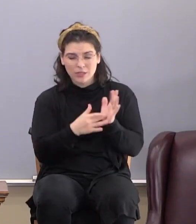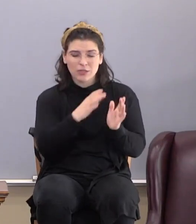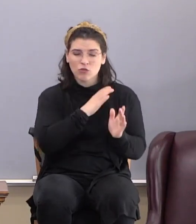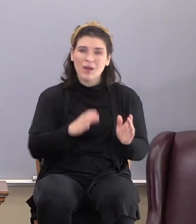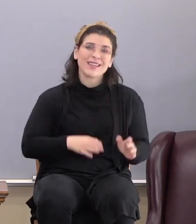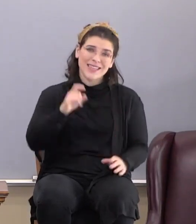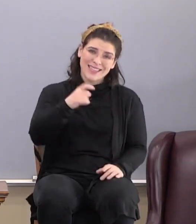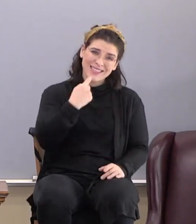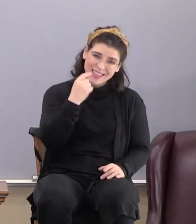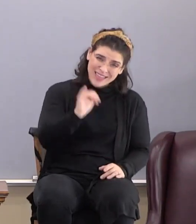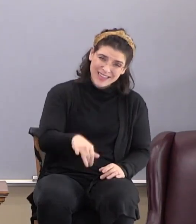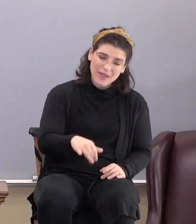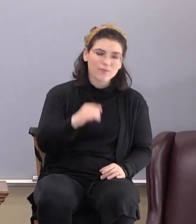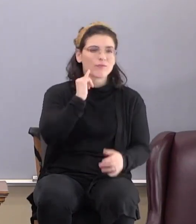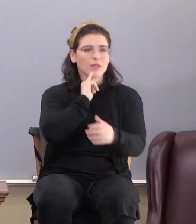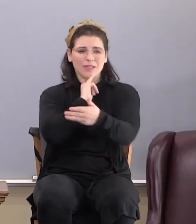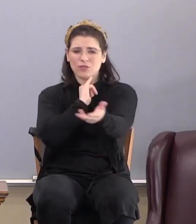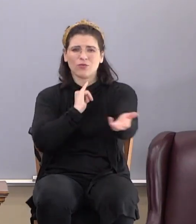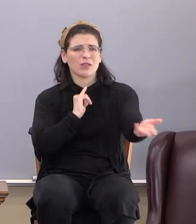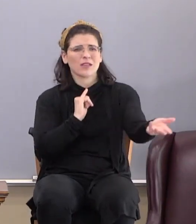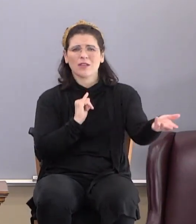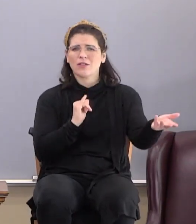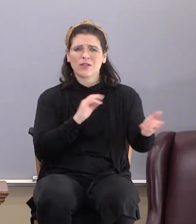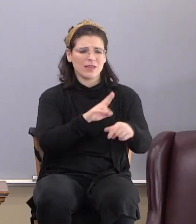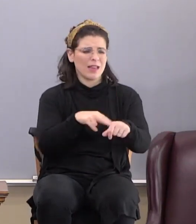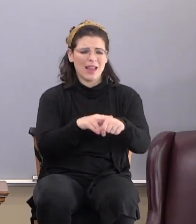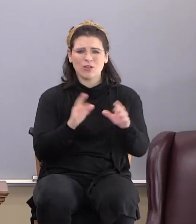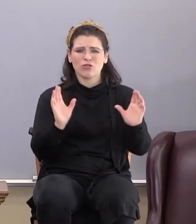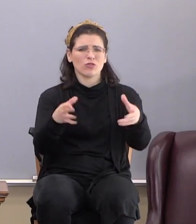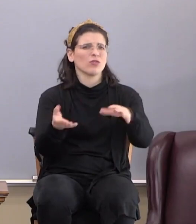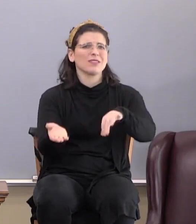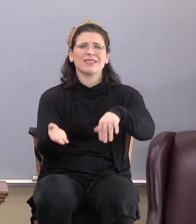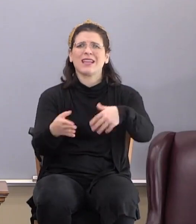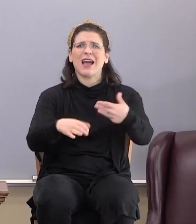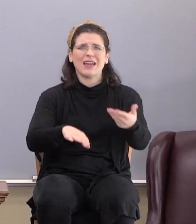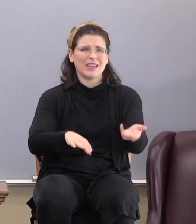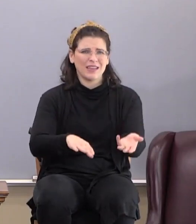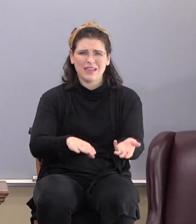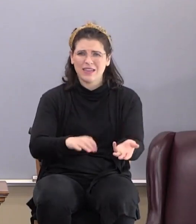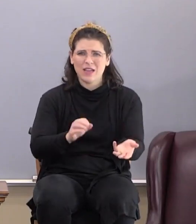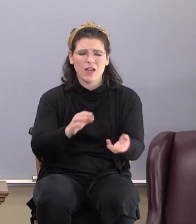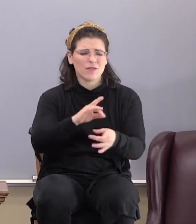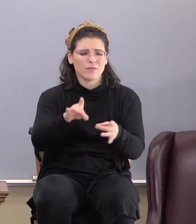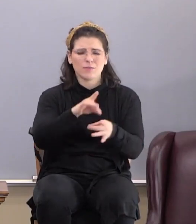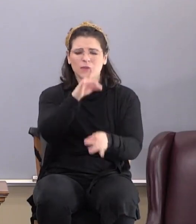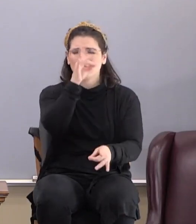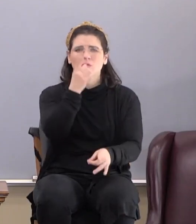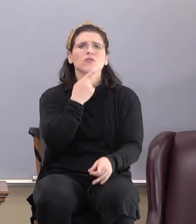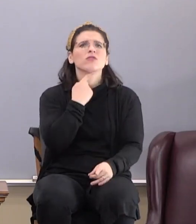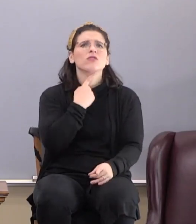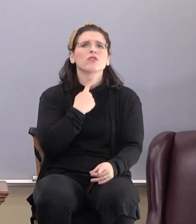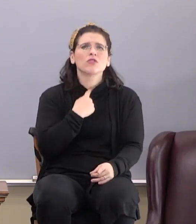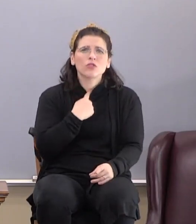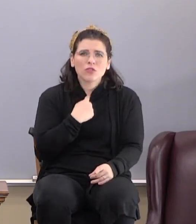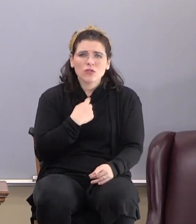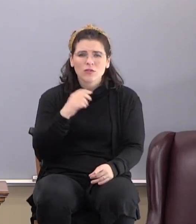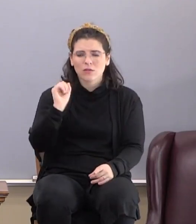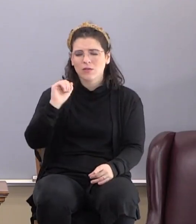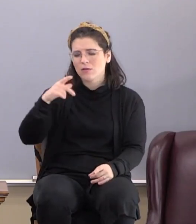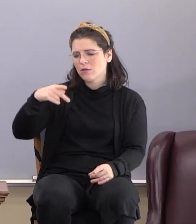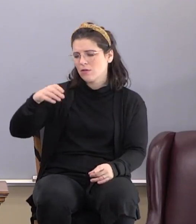that? Because Israel nationally is dying of spiritual thirst,